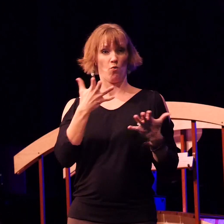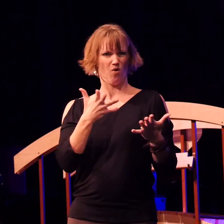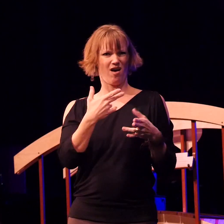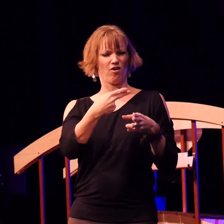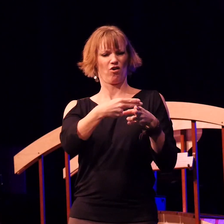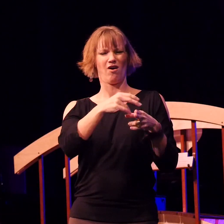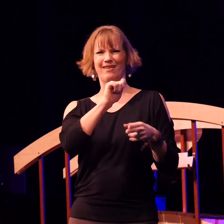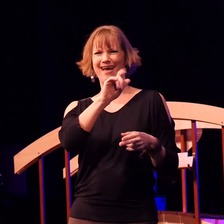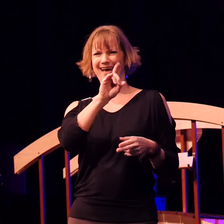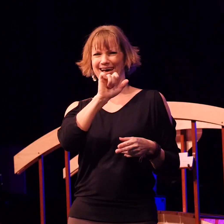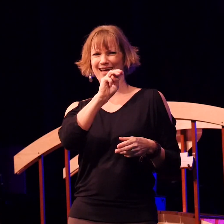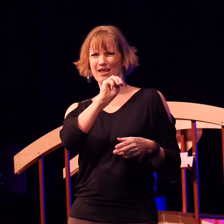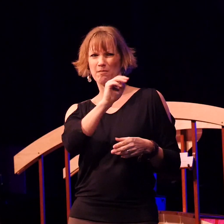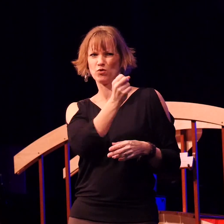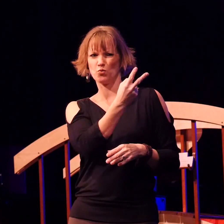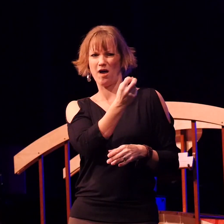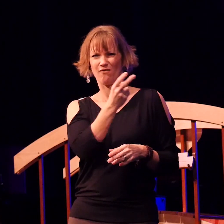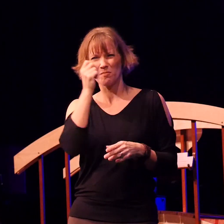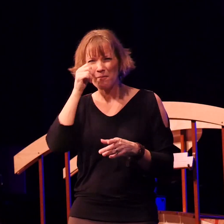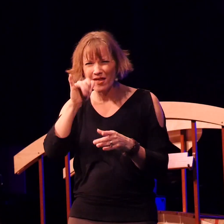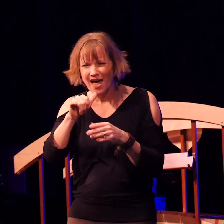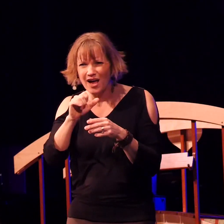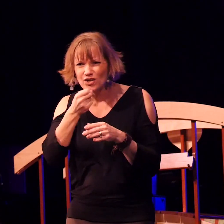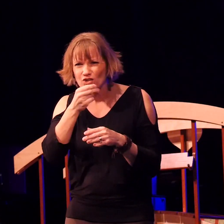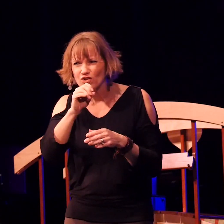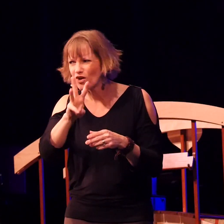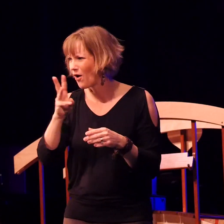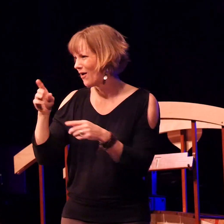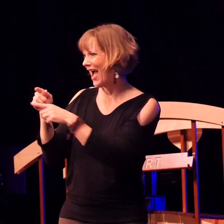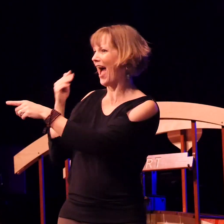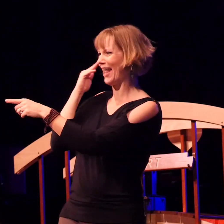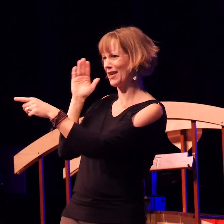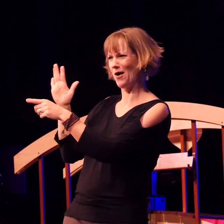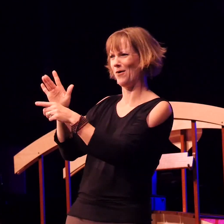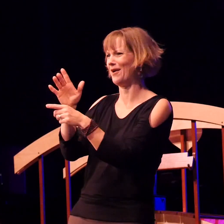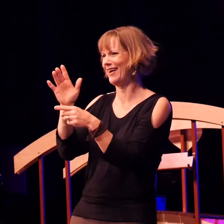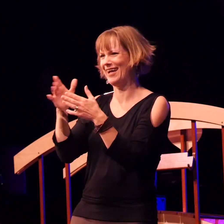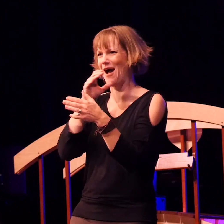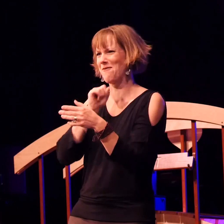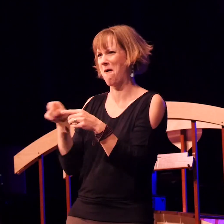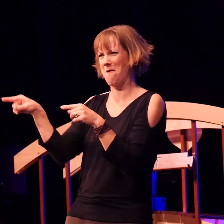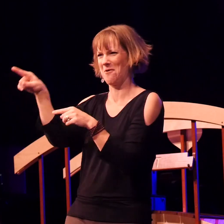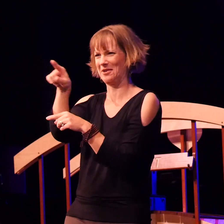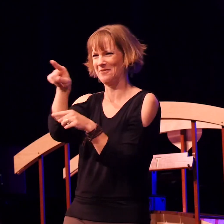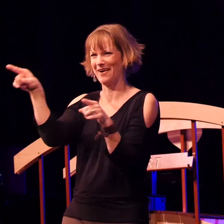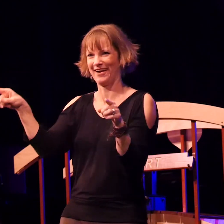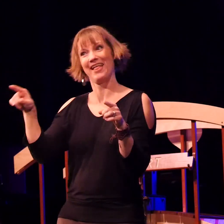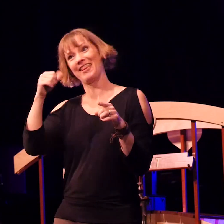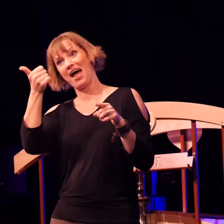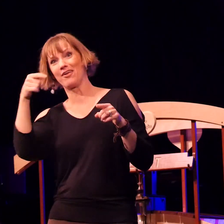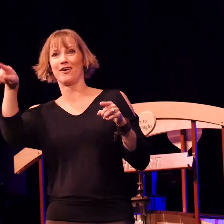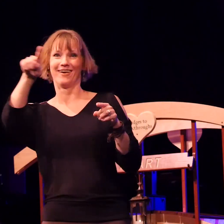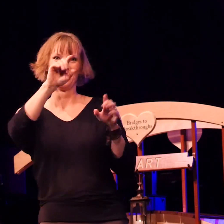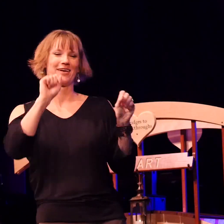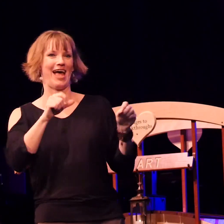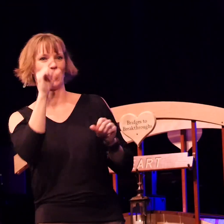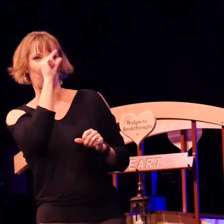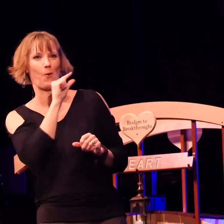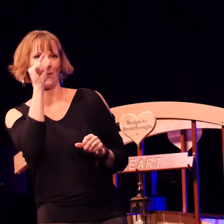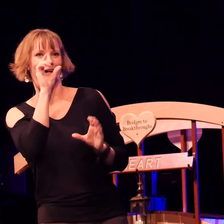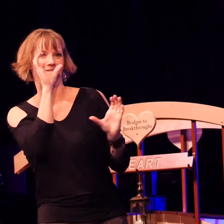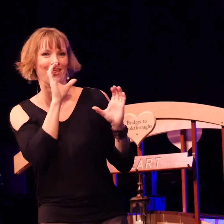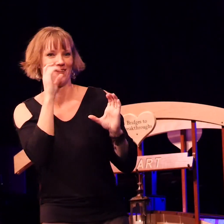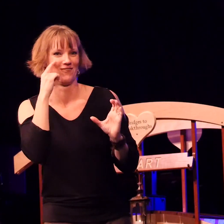12. Anybody remember that? Yes. Well, I know what generation you're in then. Yeah, and I know the rest of you get to Google it. But he wrote